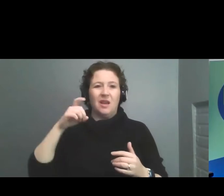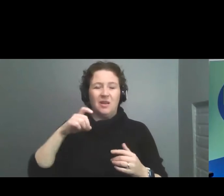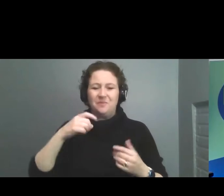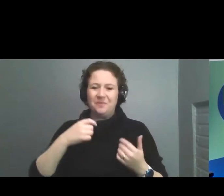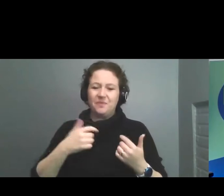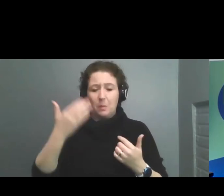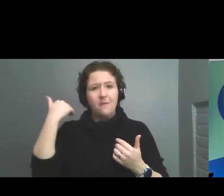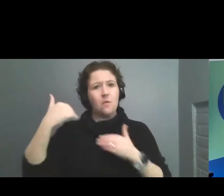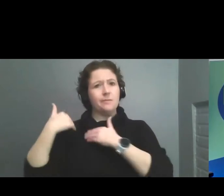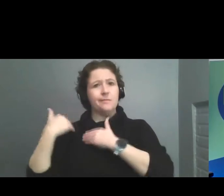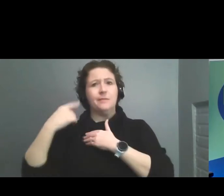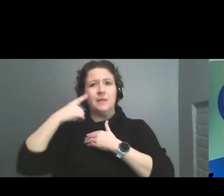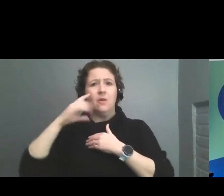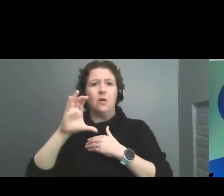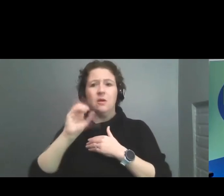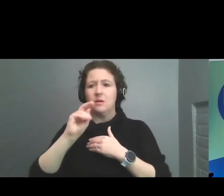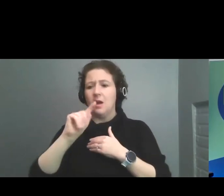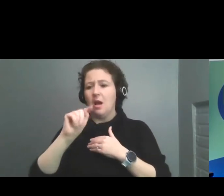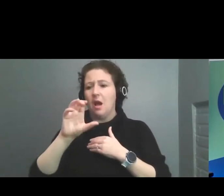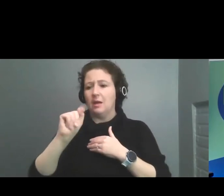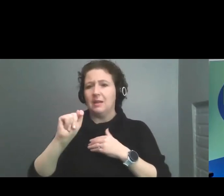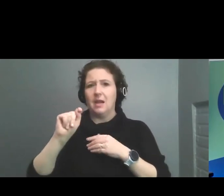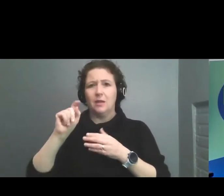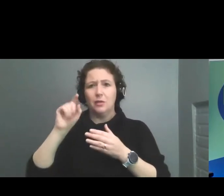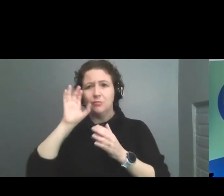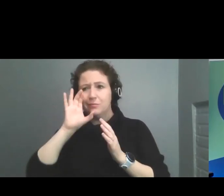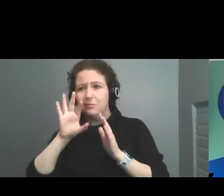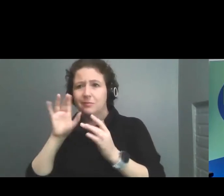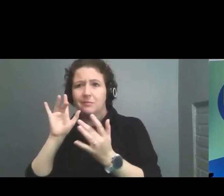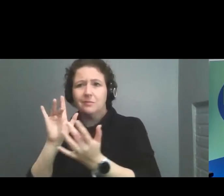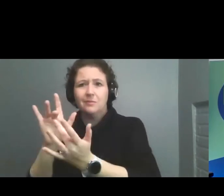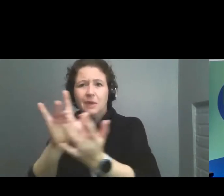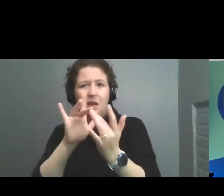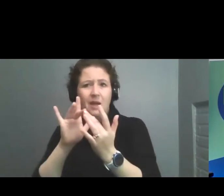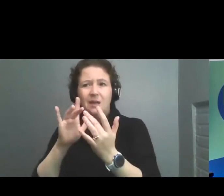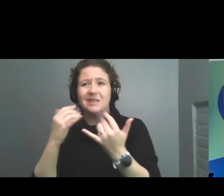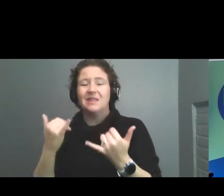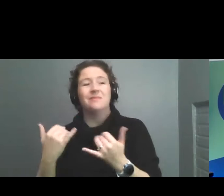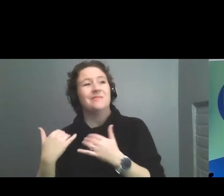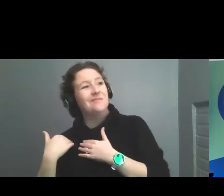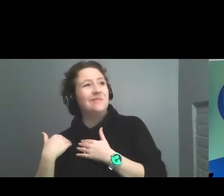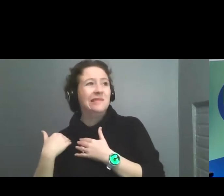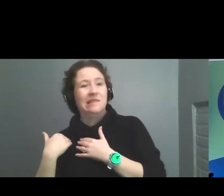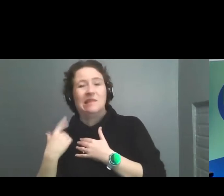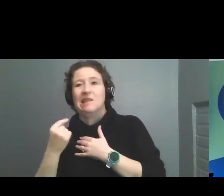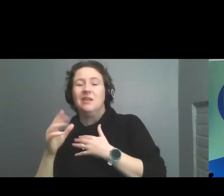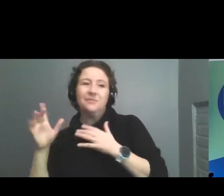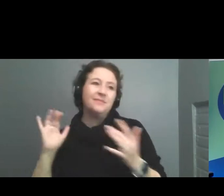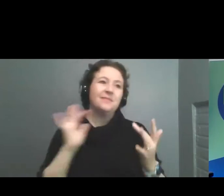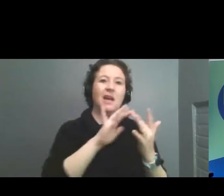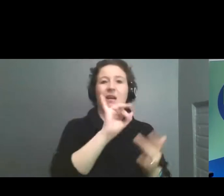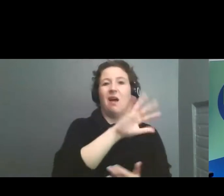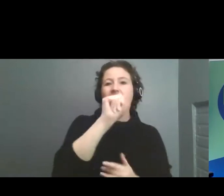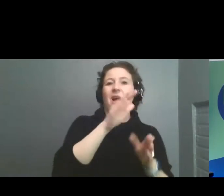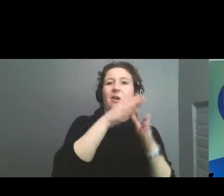case interviews to the Iowa Department of Public Health. IDPH is currently providing contact tracing services for more